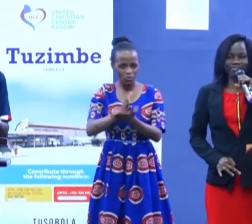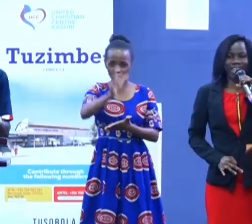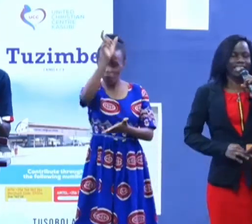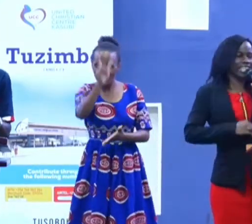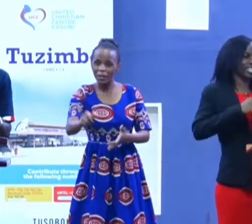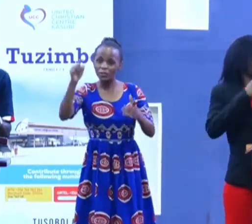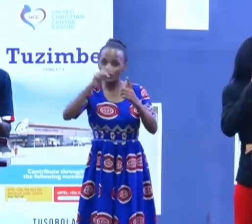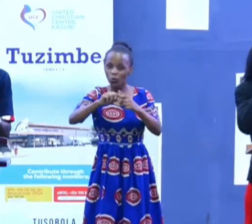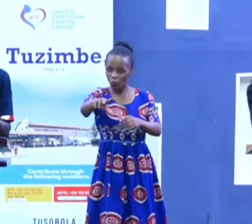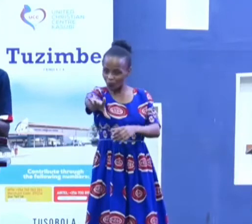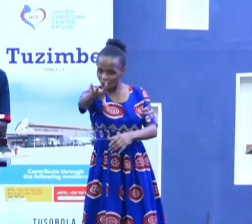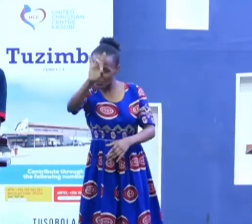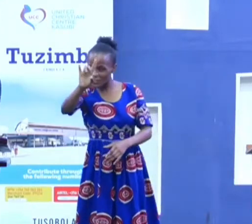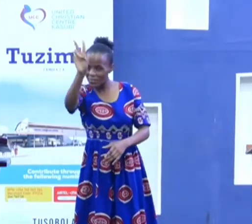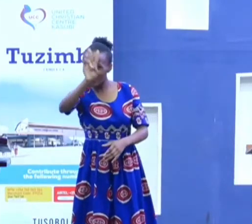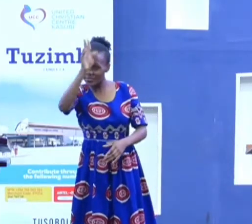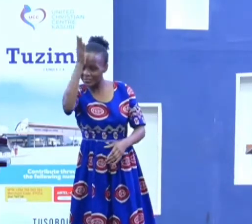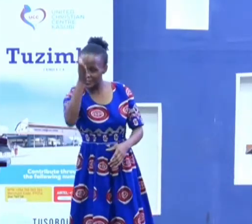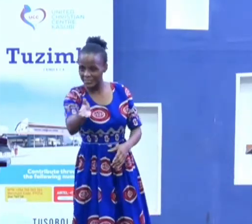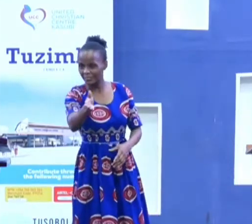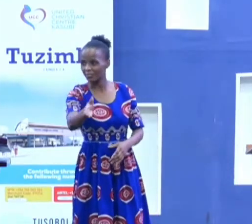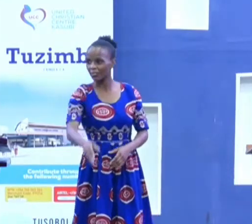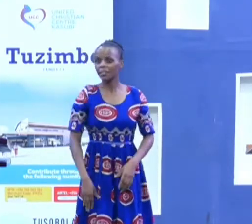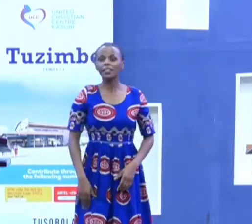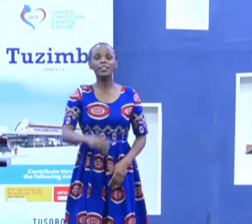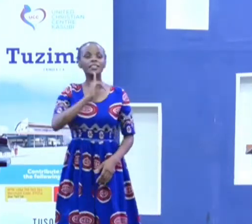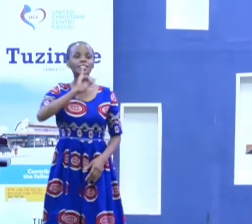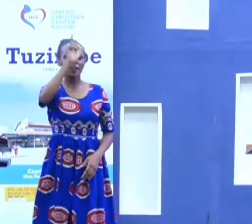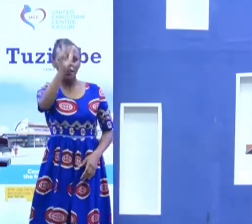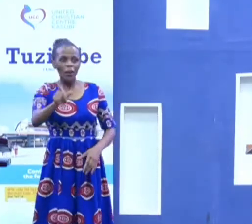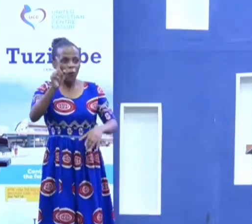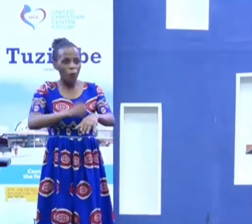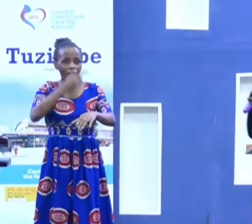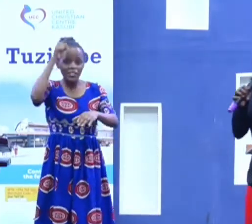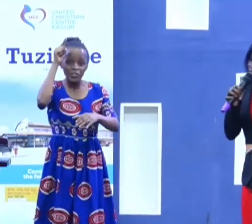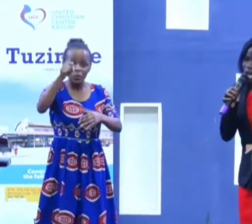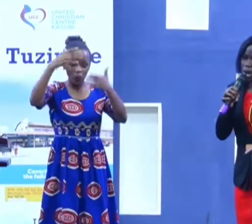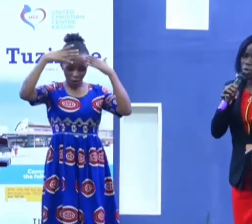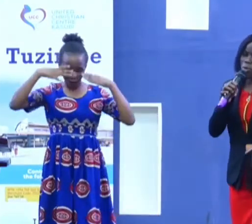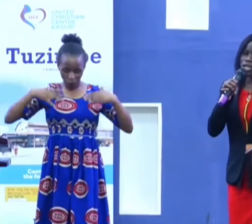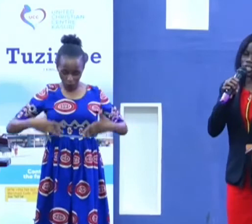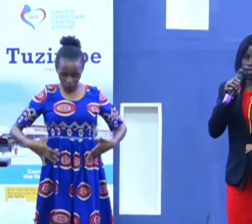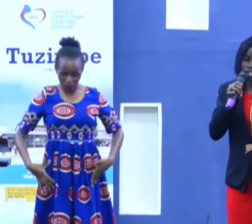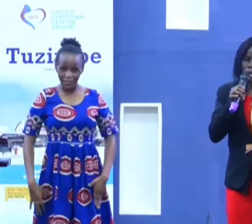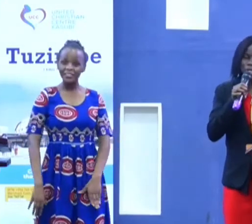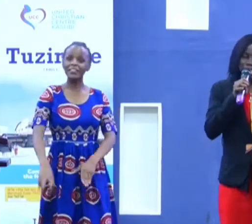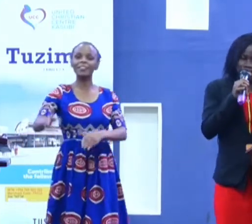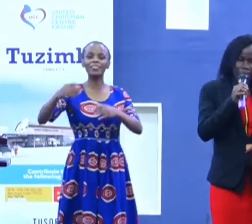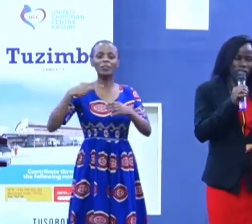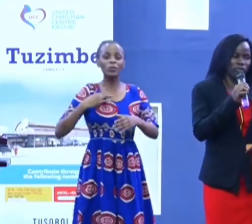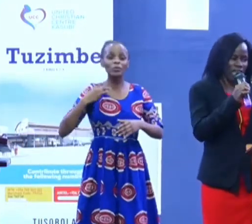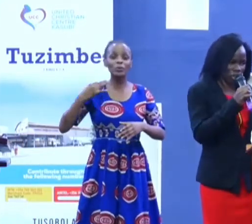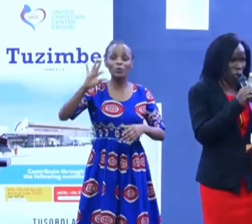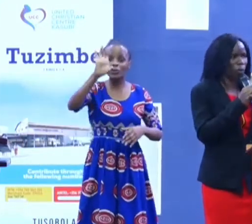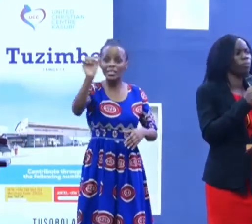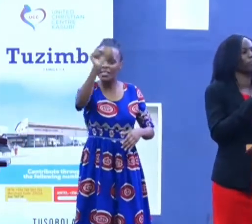Ladies and gentlemen, the right person who ought to quote this is someone who is dressed up with the